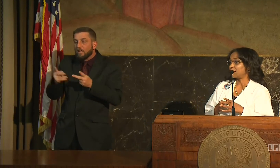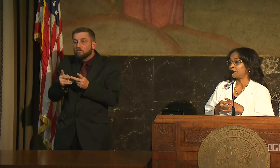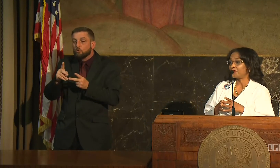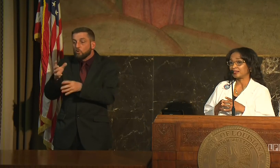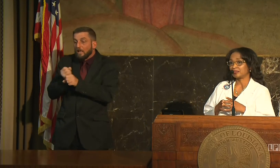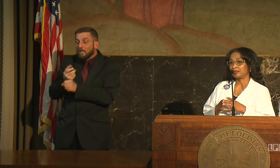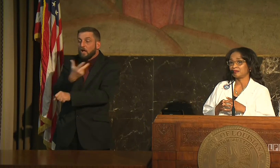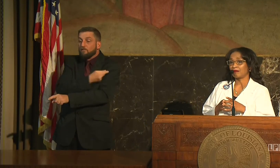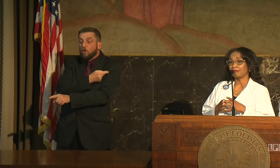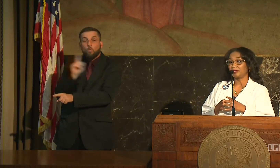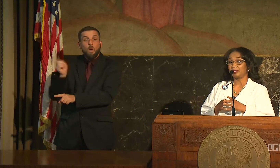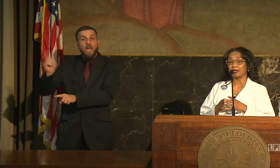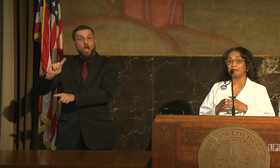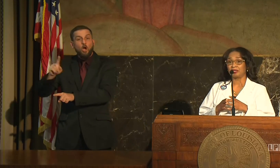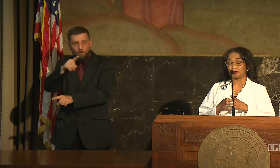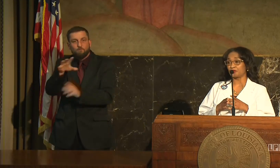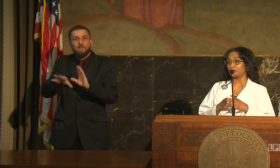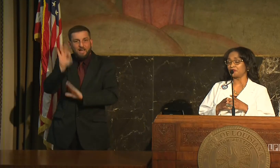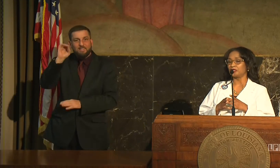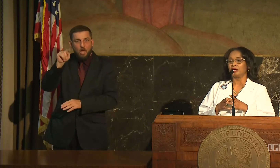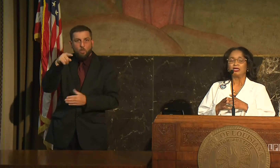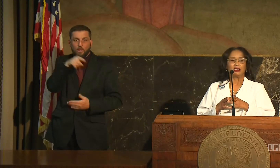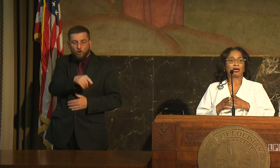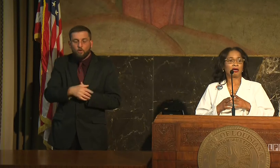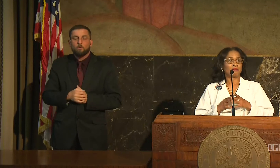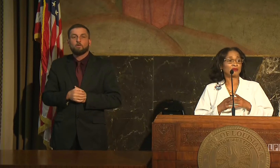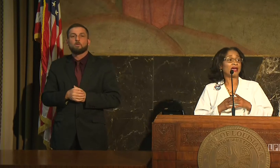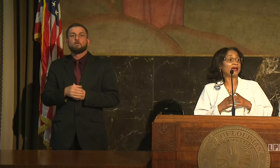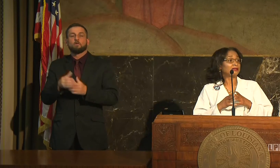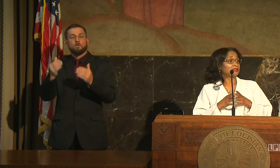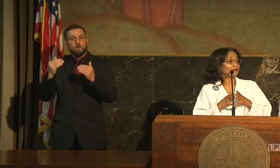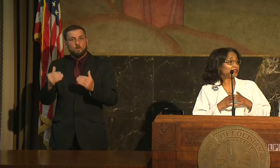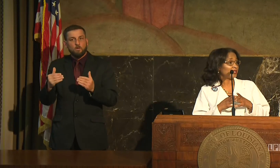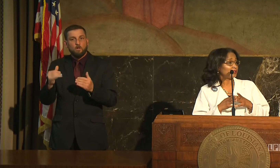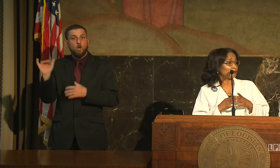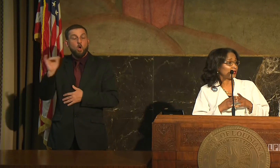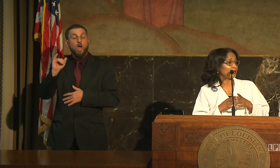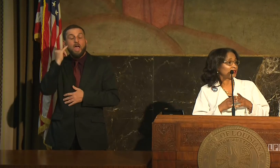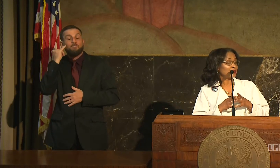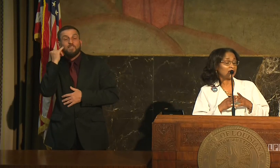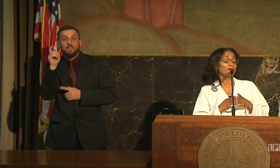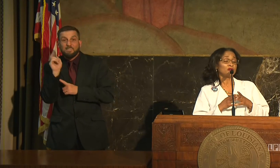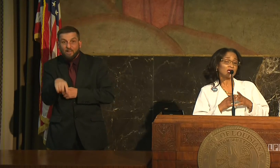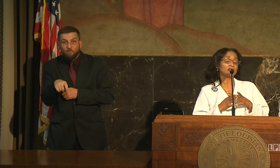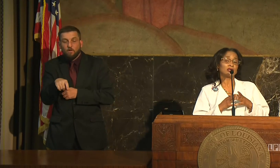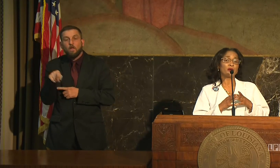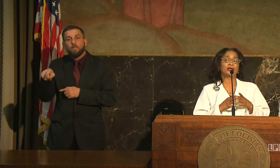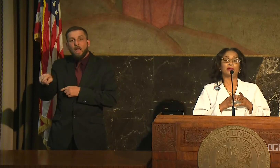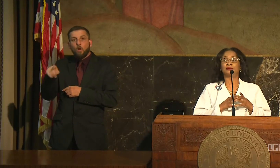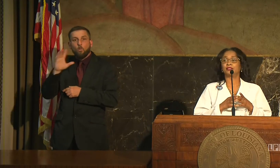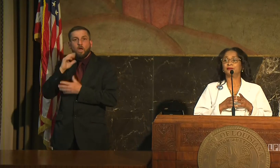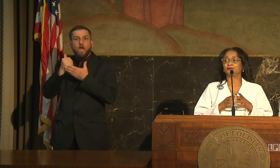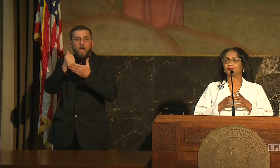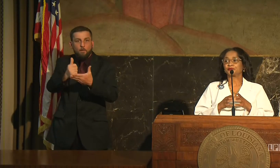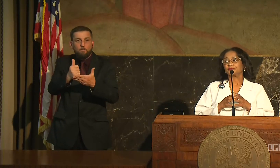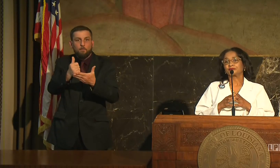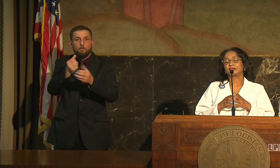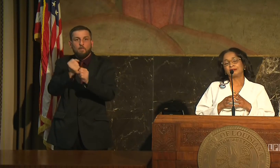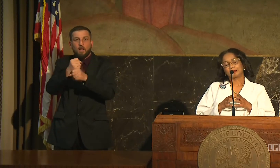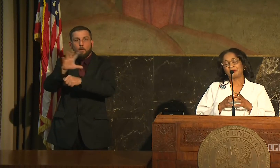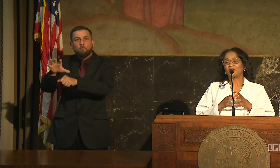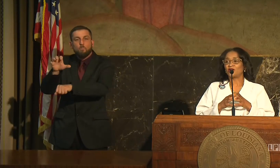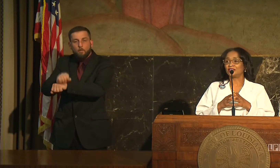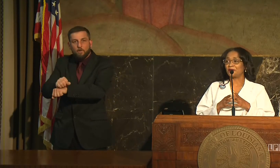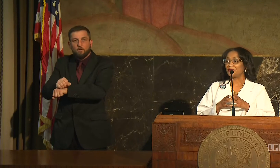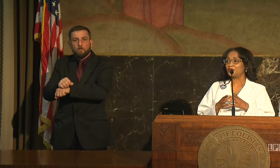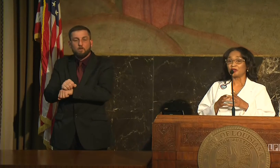that vaccines are being administered. And if need be, they can help you schedule an appointment.